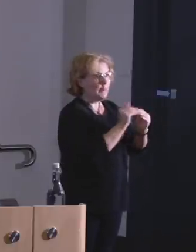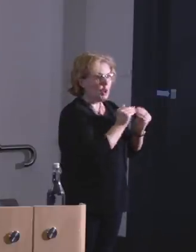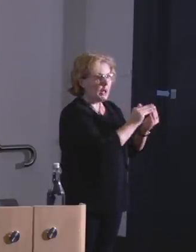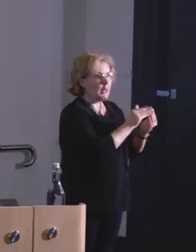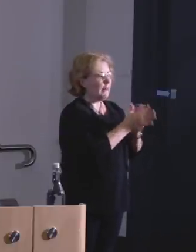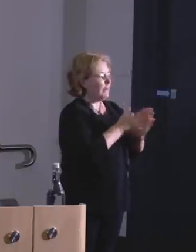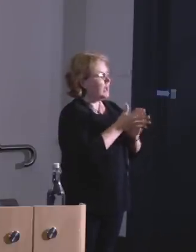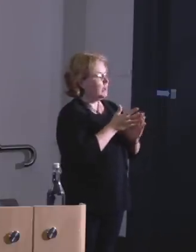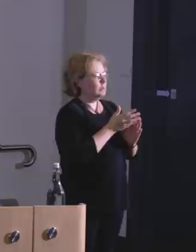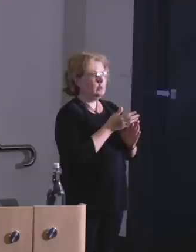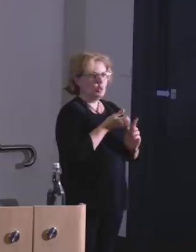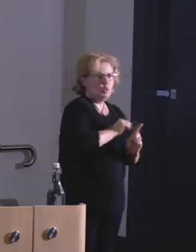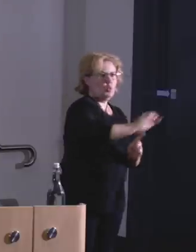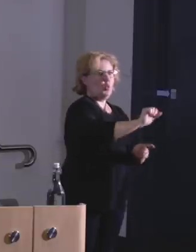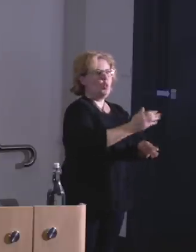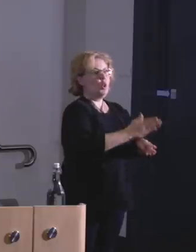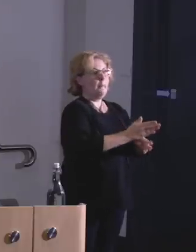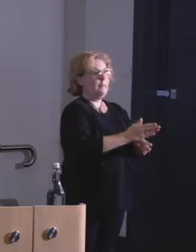life. So,